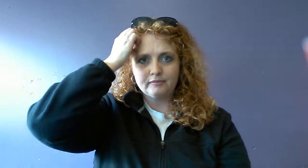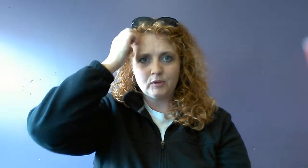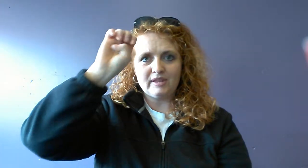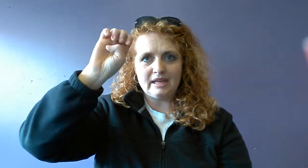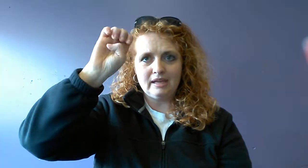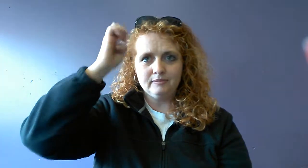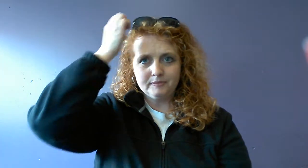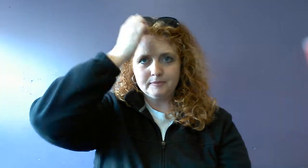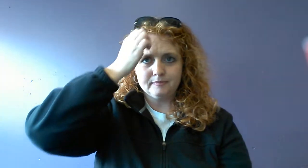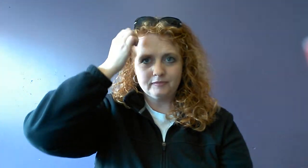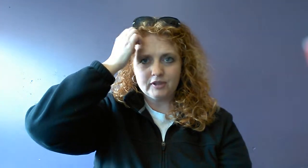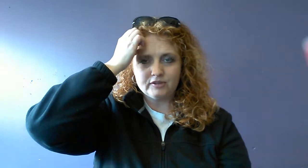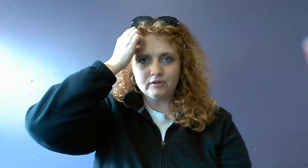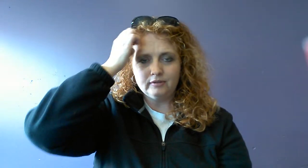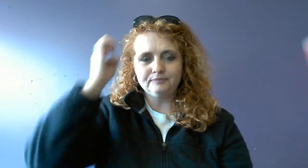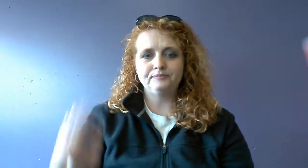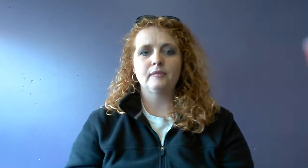with an E, circle.